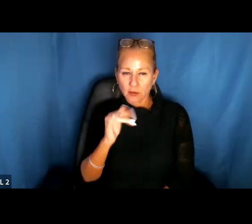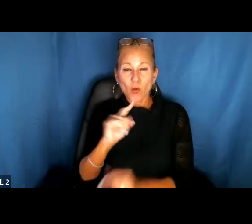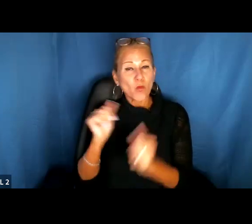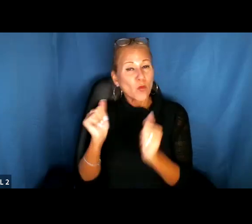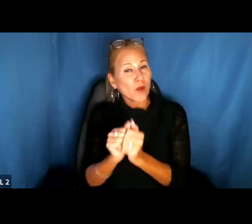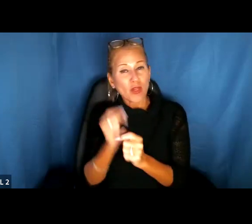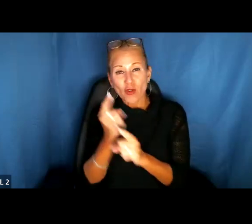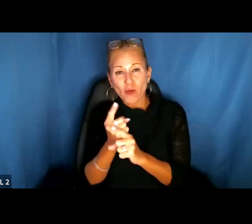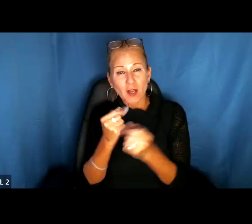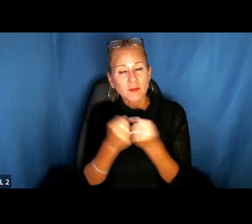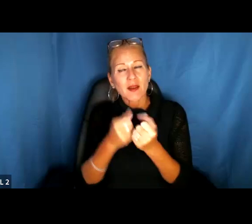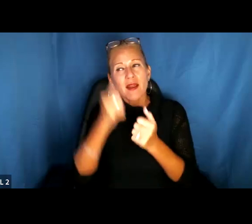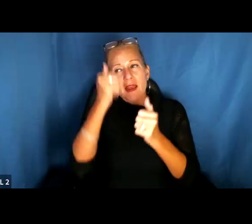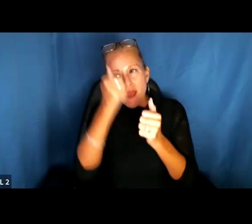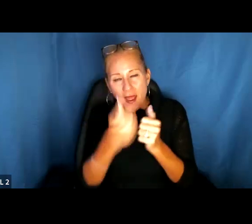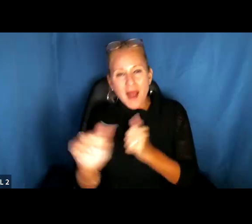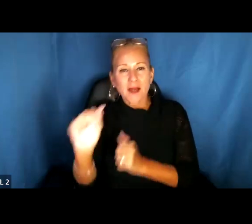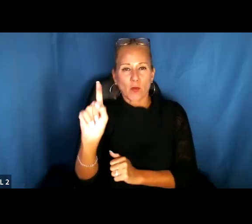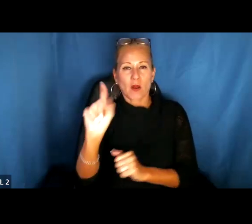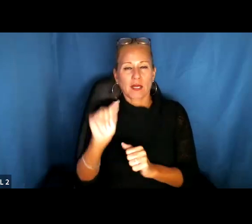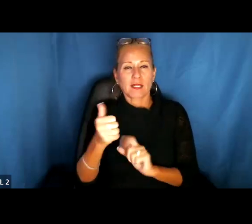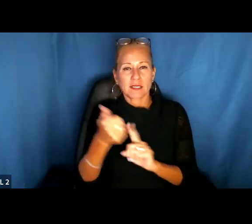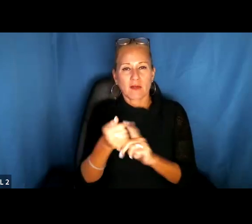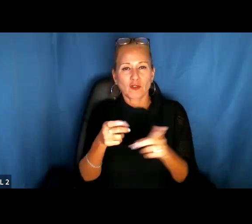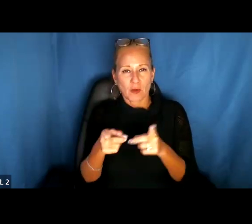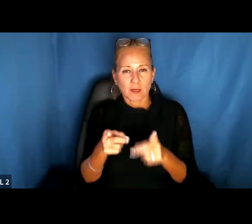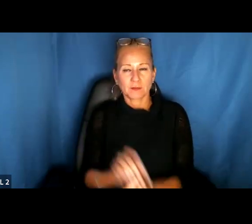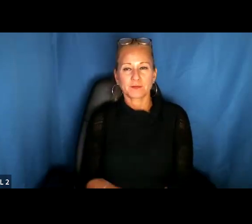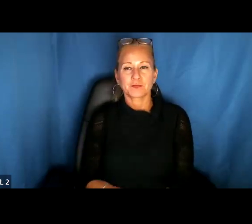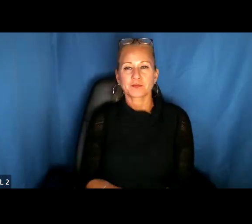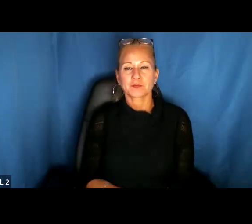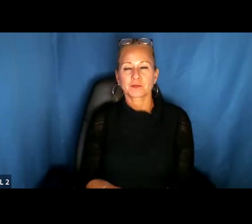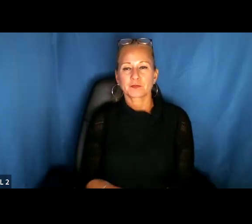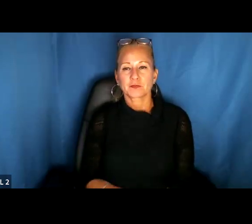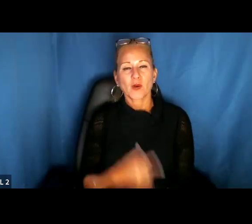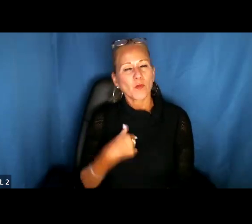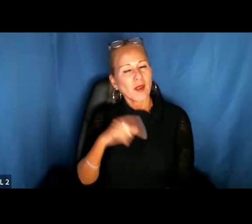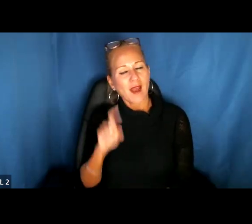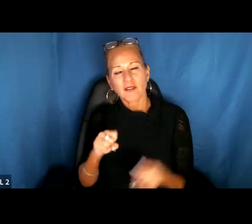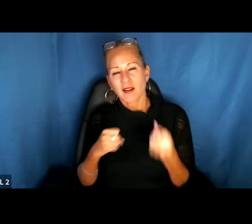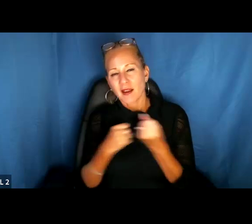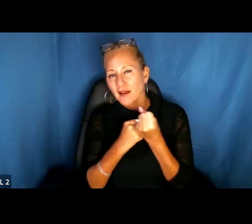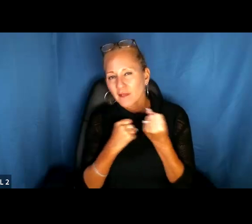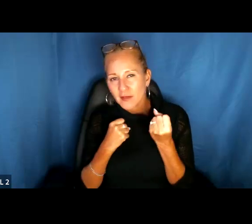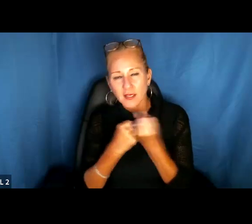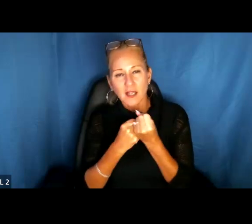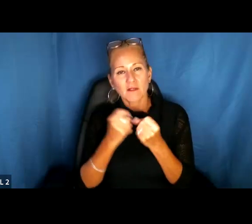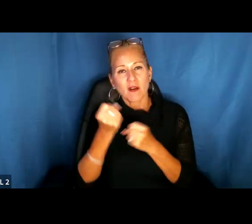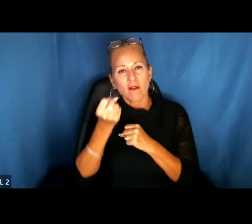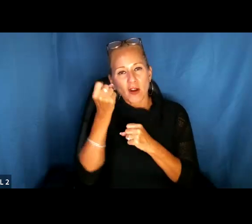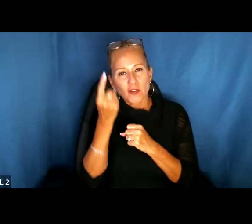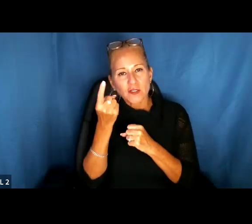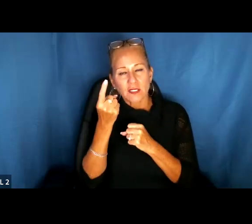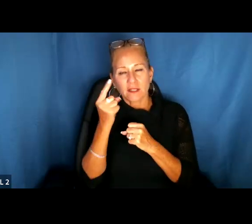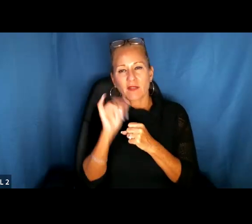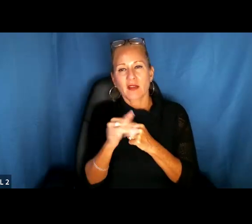supports, everybody can self-direct. We have to be the advocates of understanding on